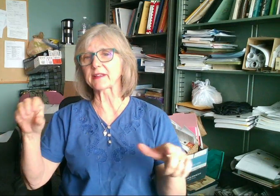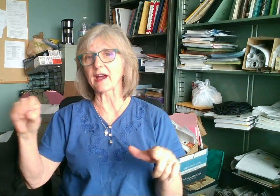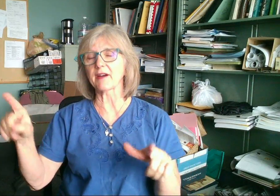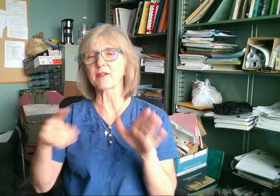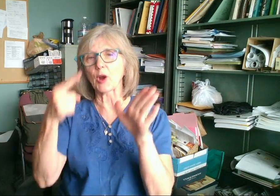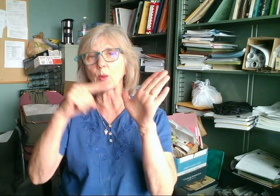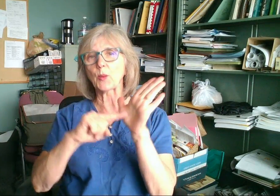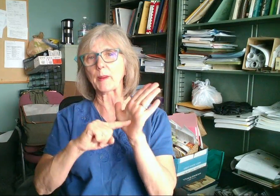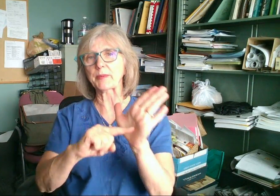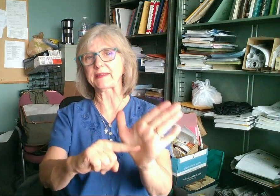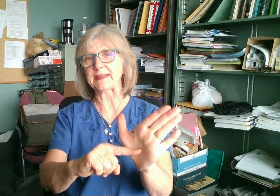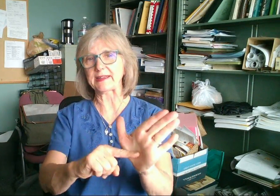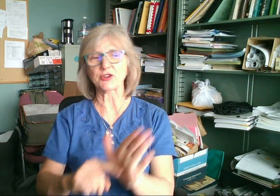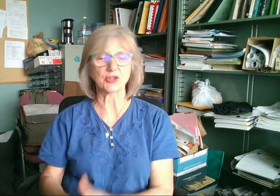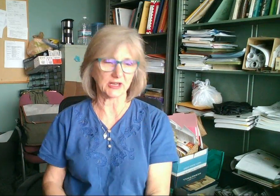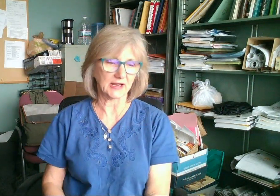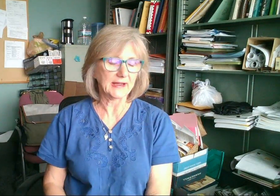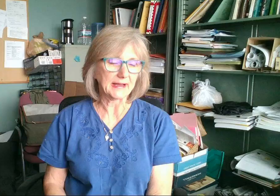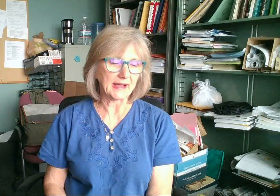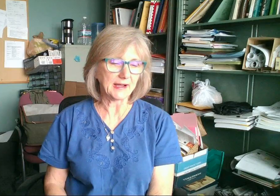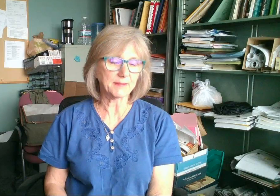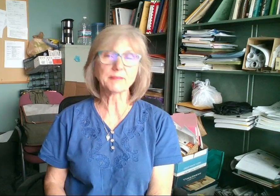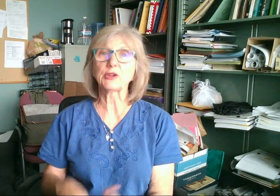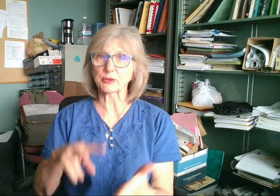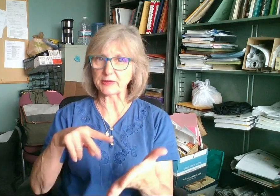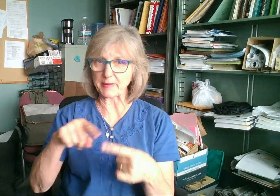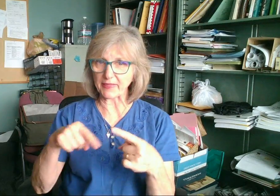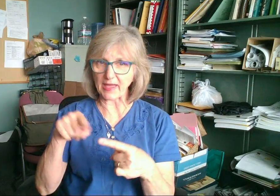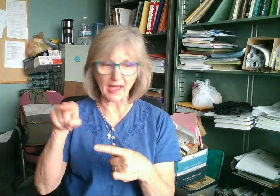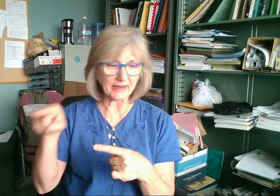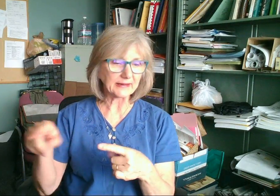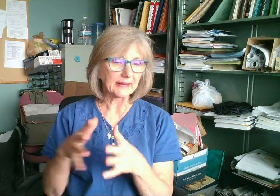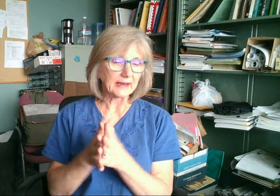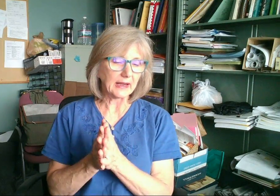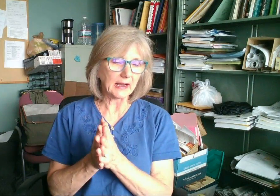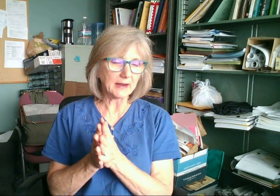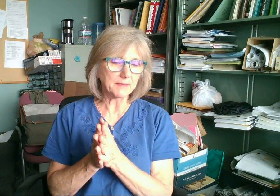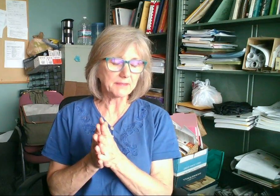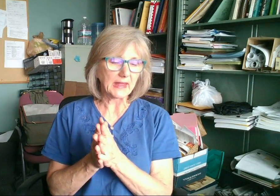levels of representation. You'll read about that.